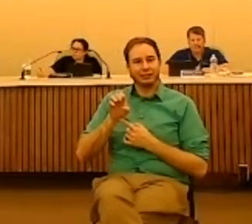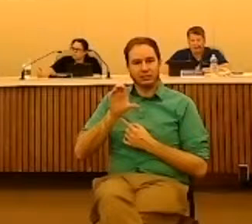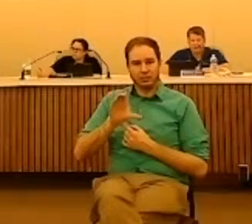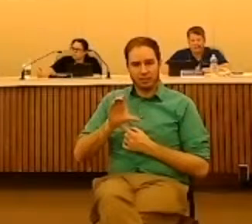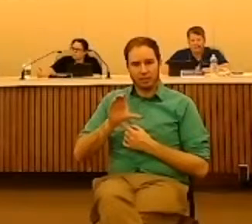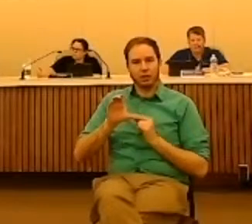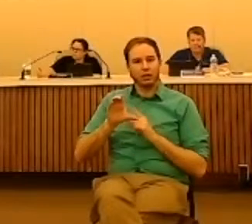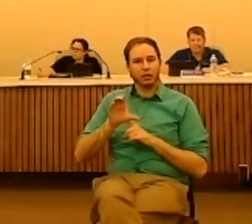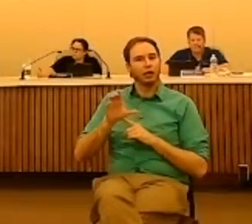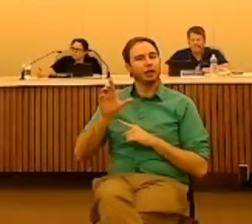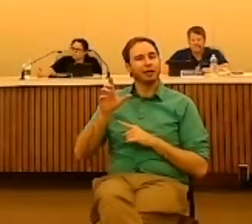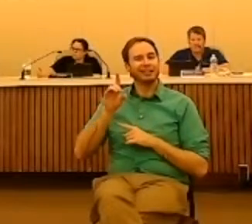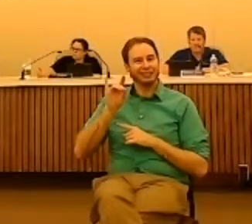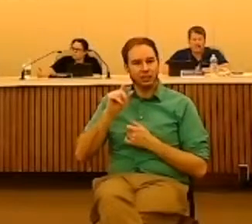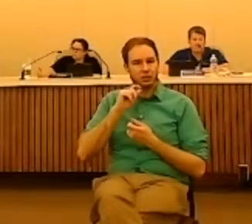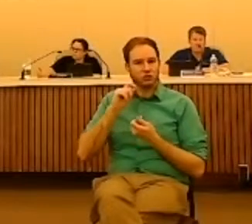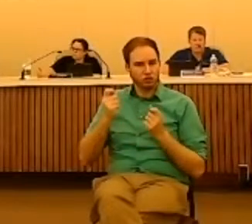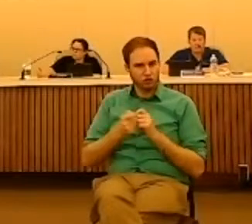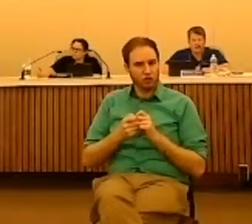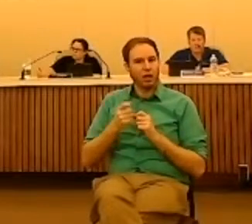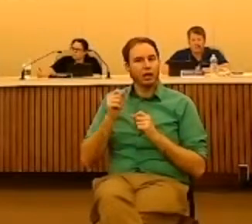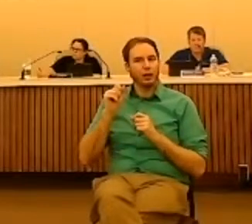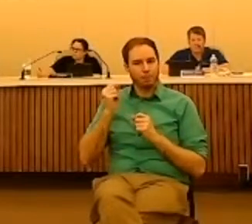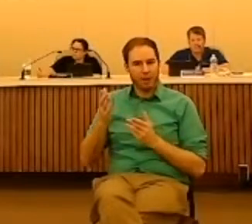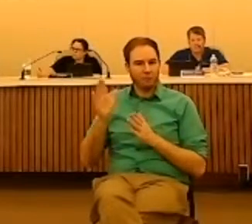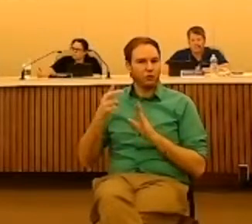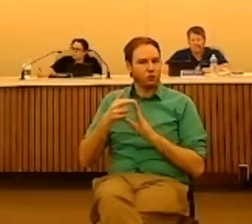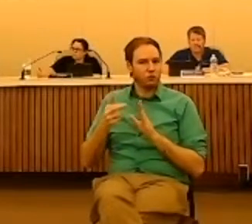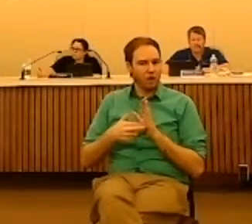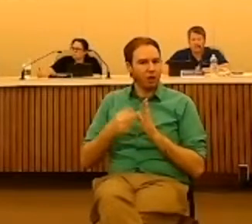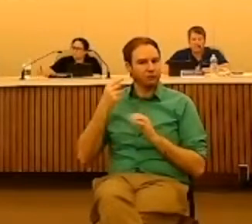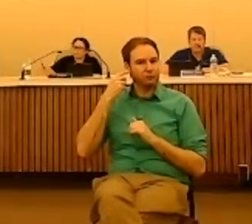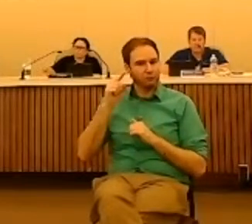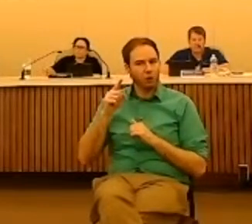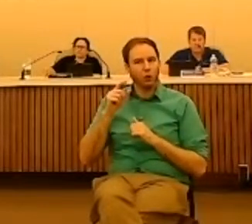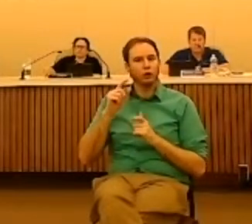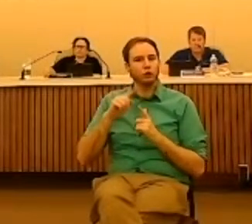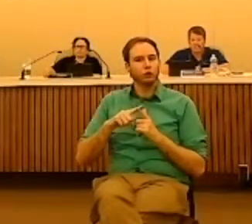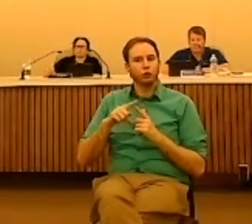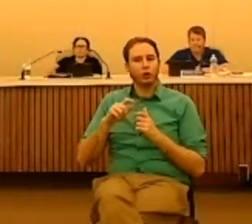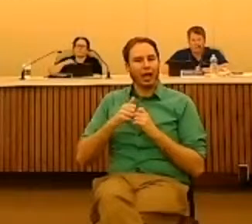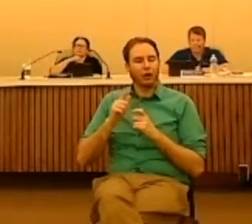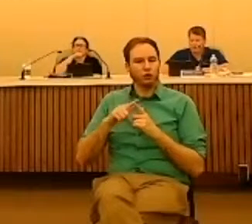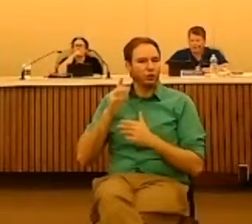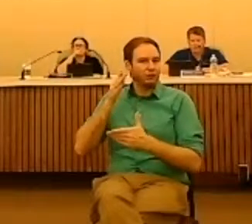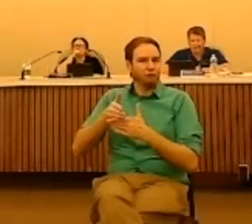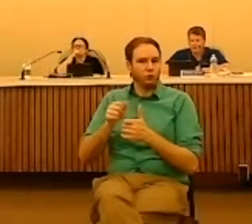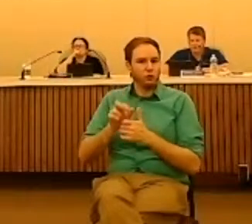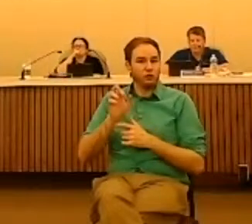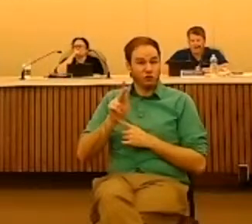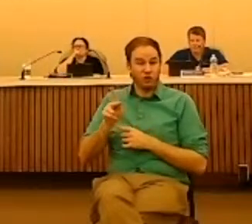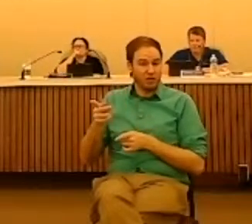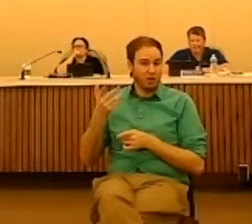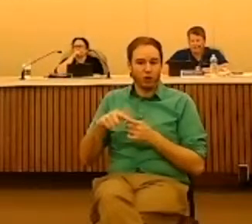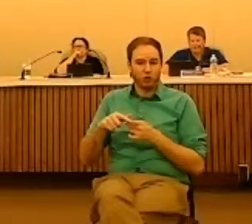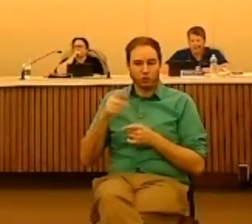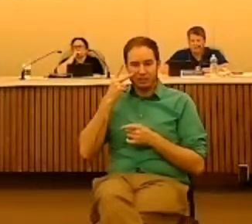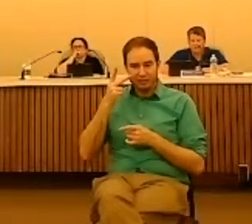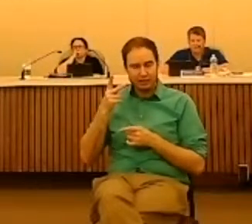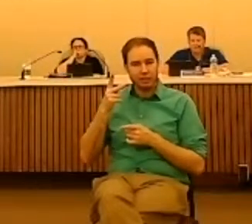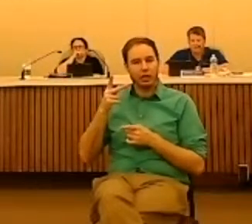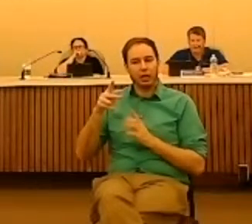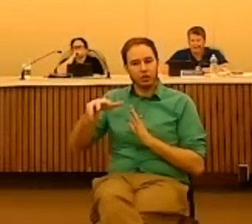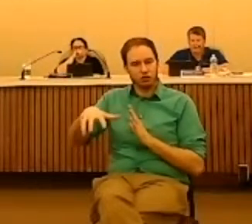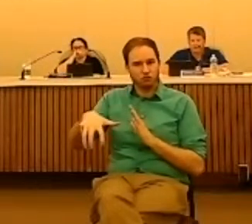has changed a lot of its regulations in terms of disturbing creeks. They don't like to see the bottoms dredged